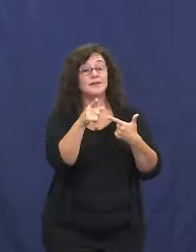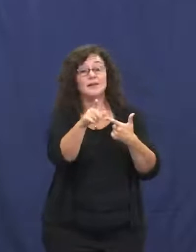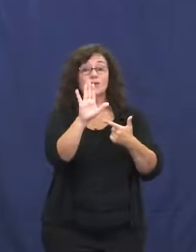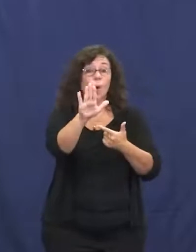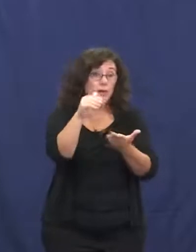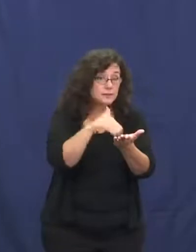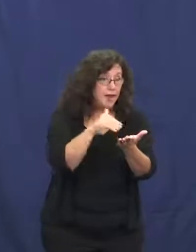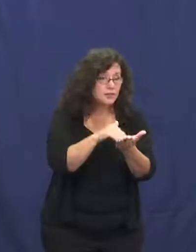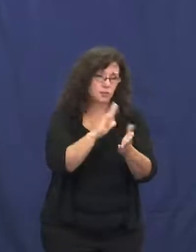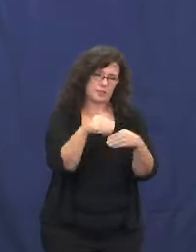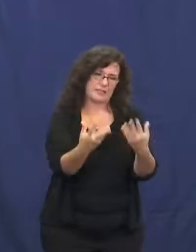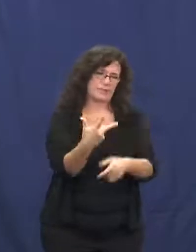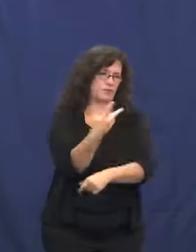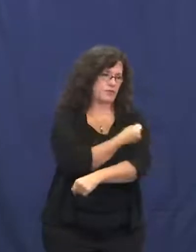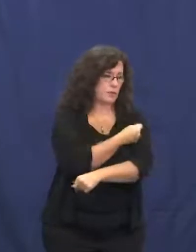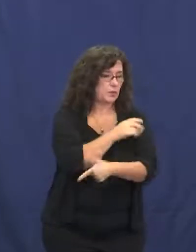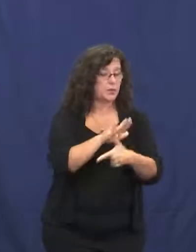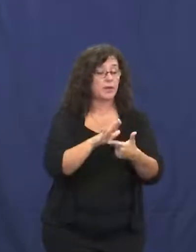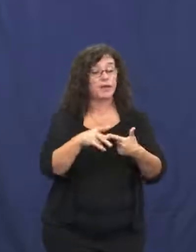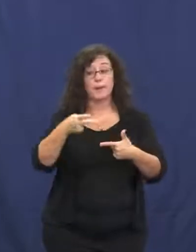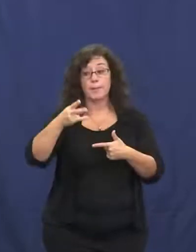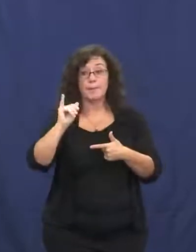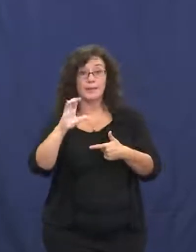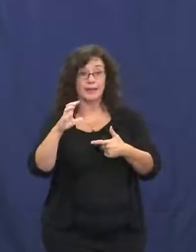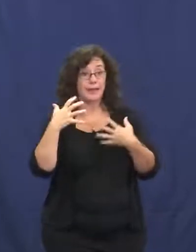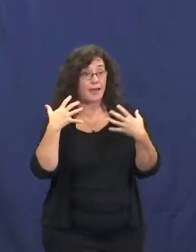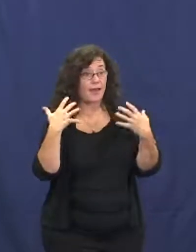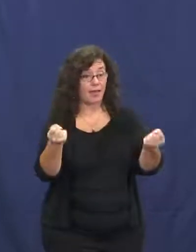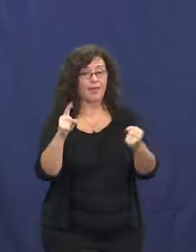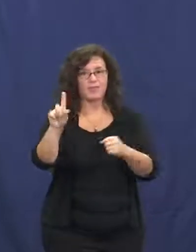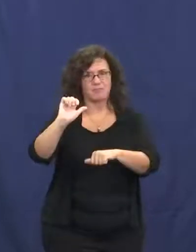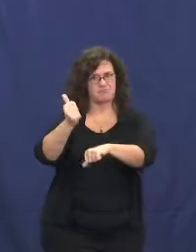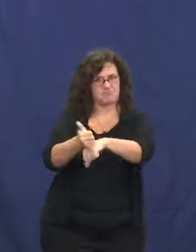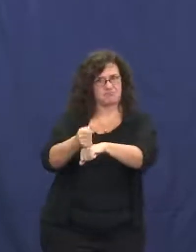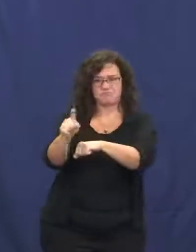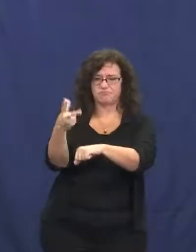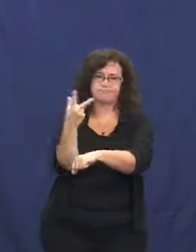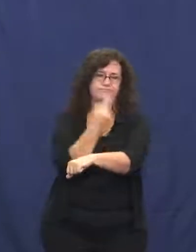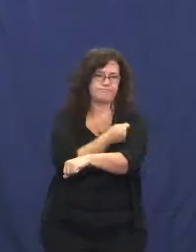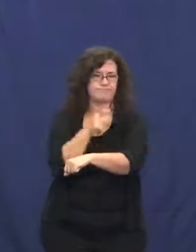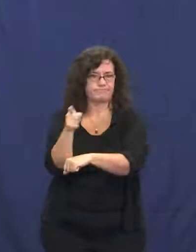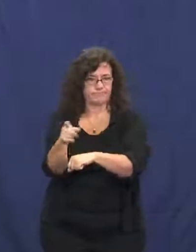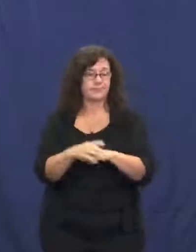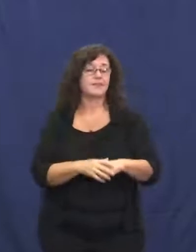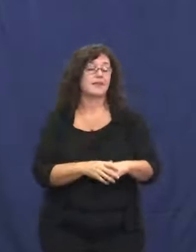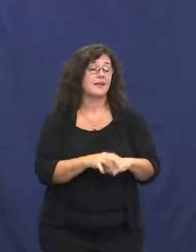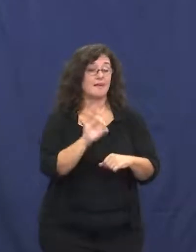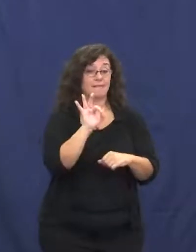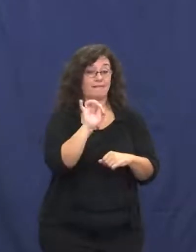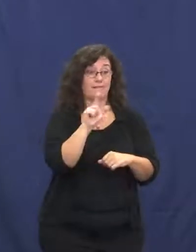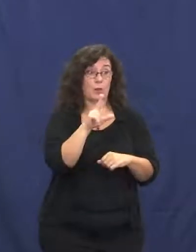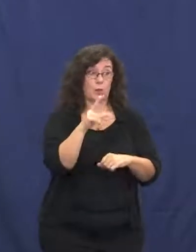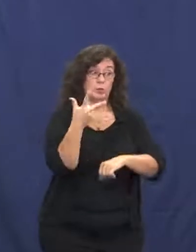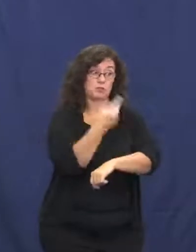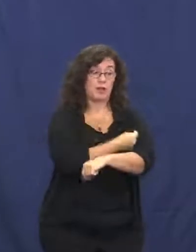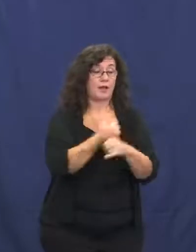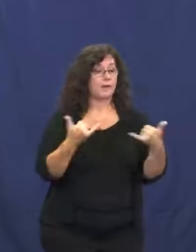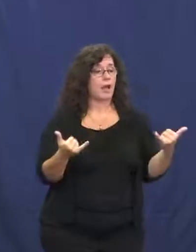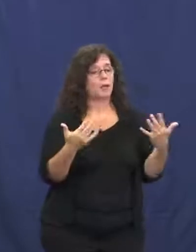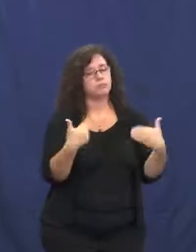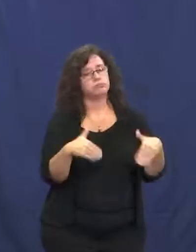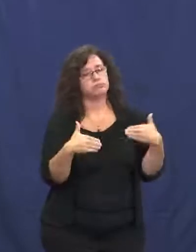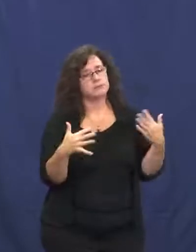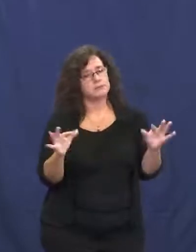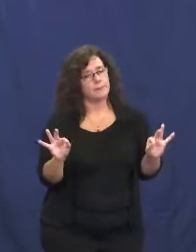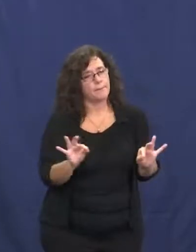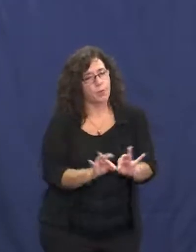about 49 different scheduled events throughout the county, so please do get it. It's always important, but it's never more important than this year, when we're trying to avoid